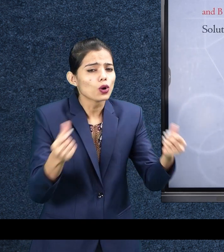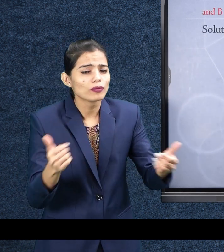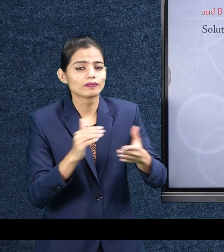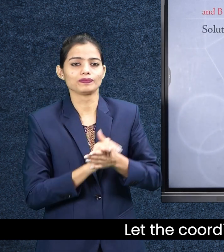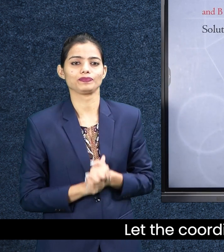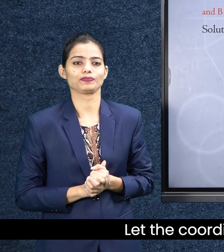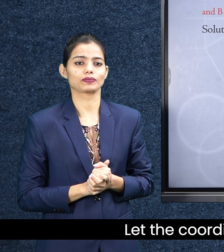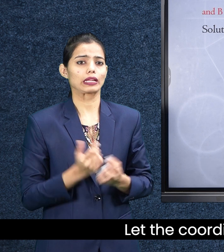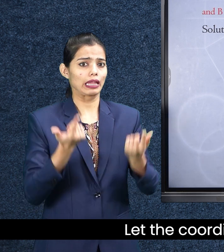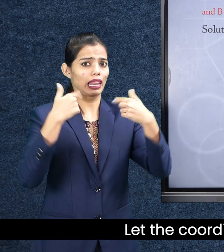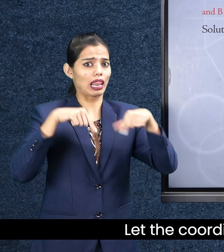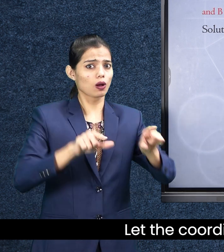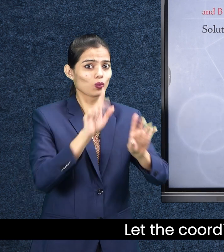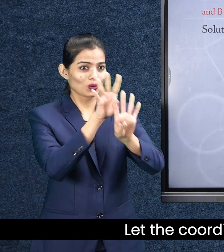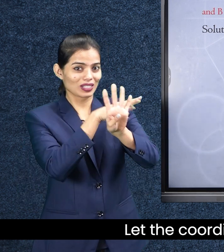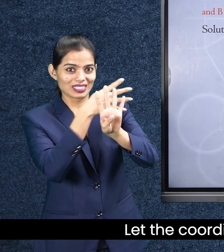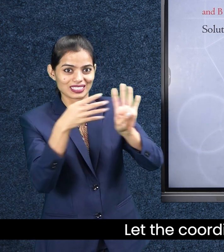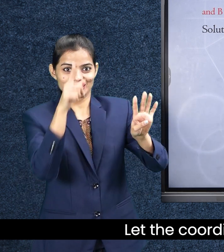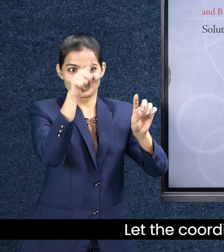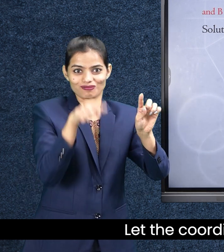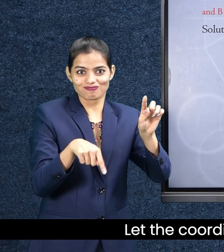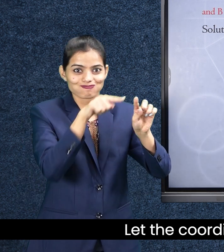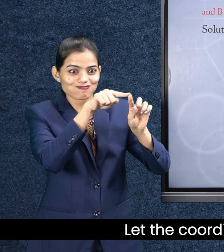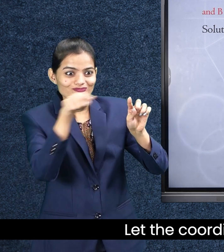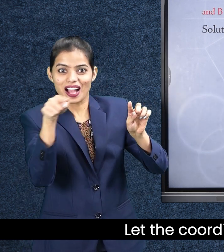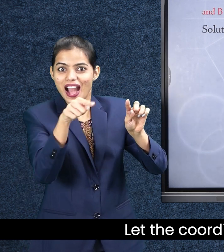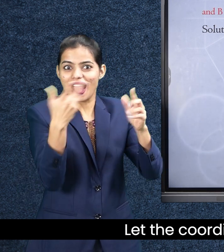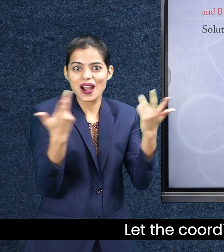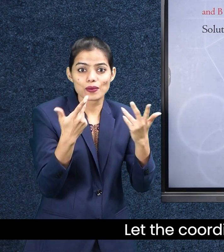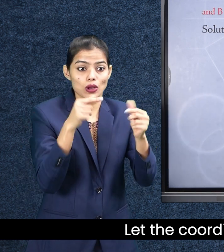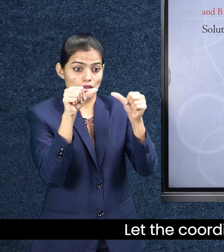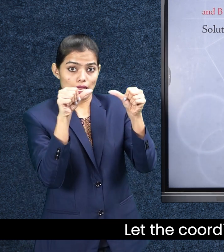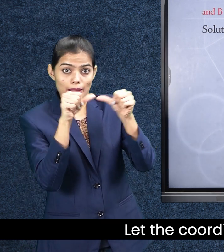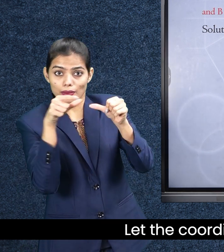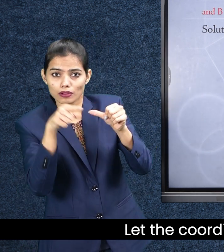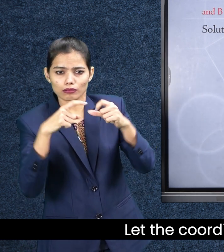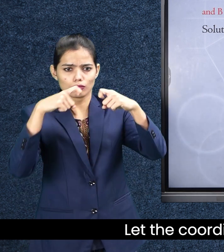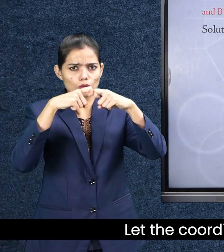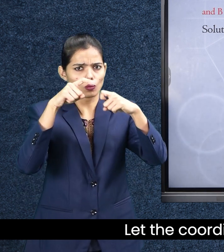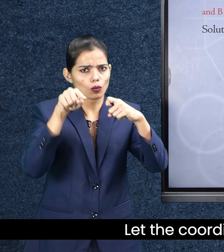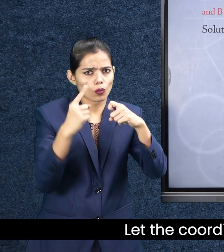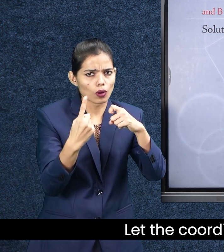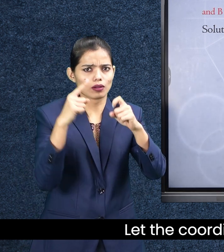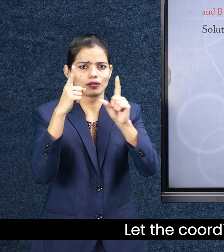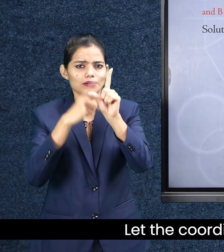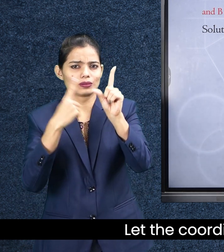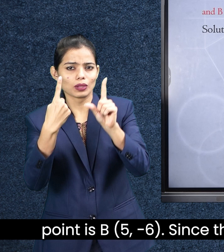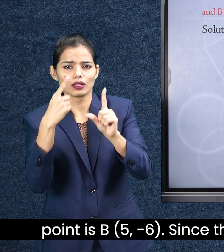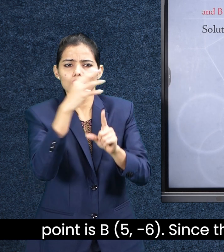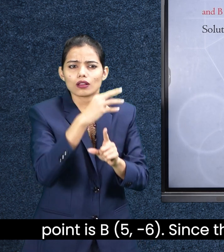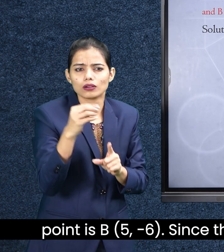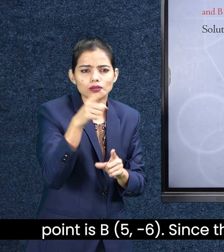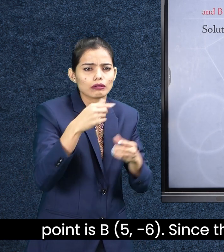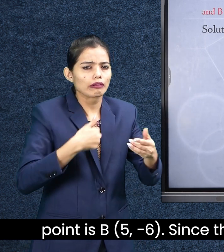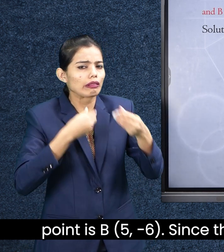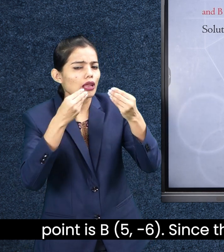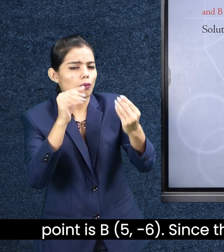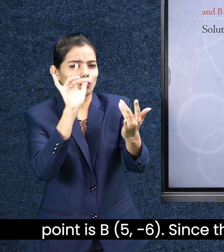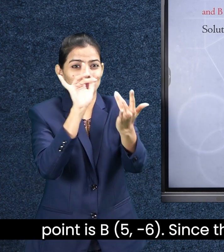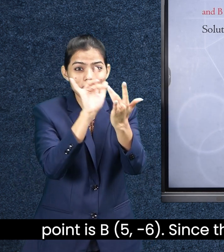Solution. Let the coordinates of A be x1, y1 and the given point is B 5,